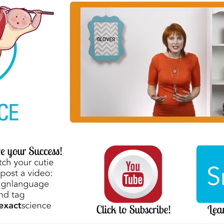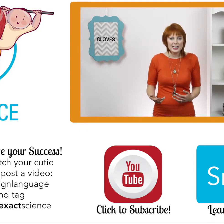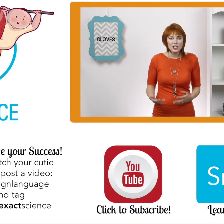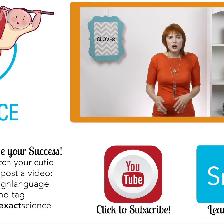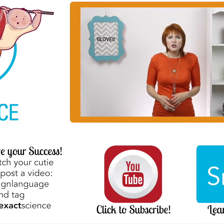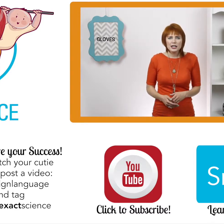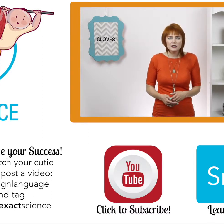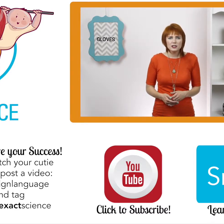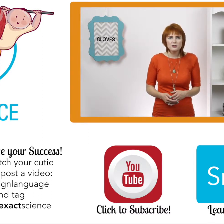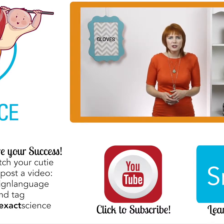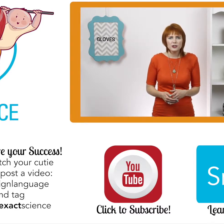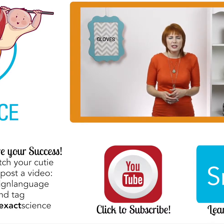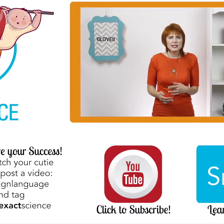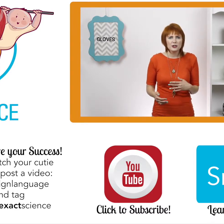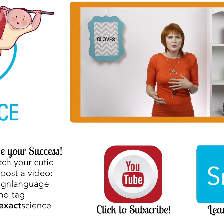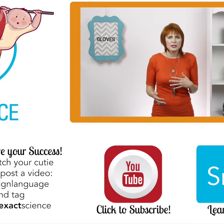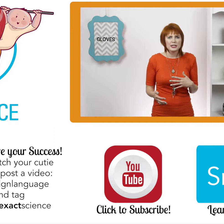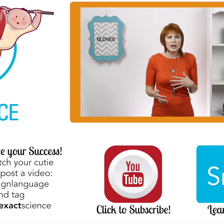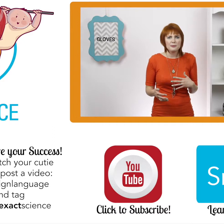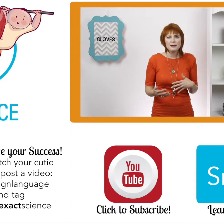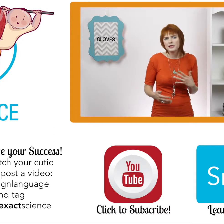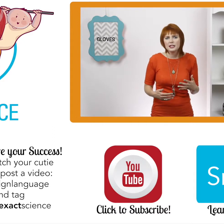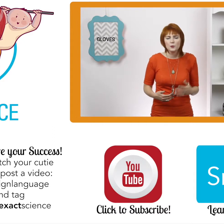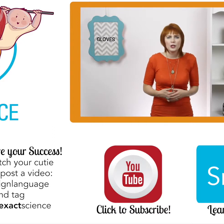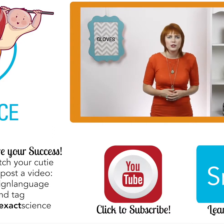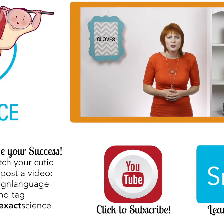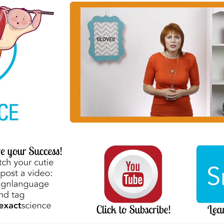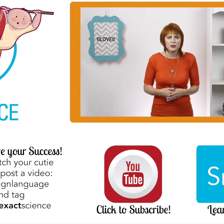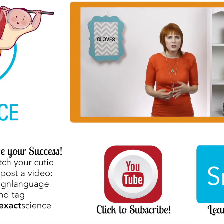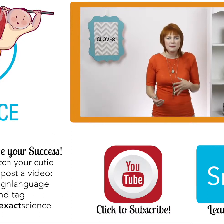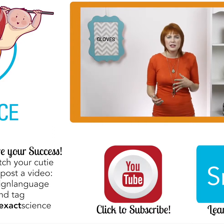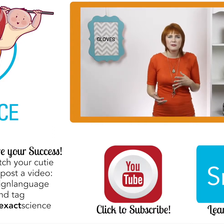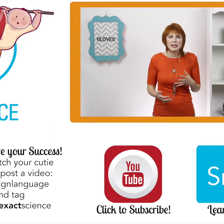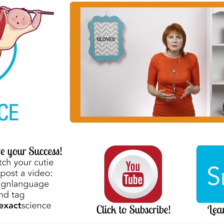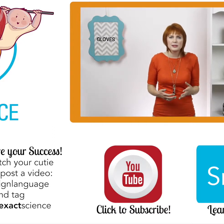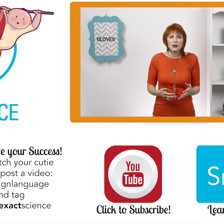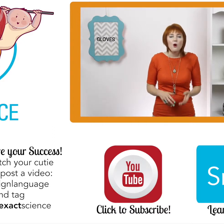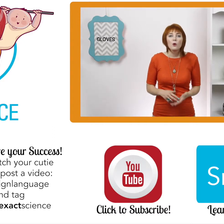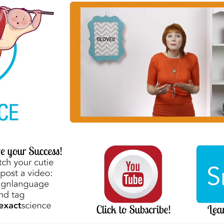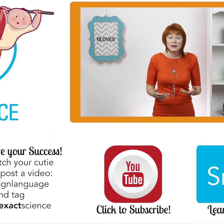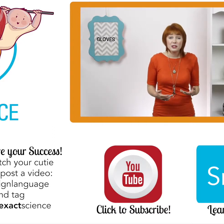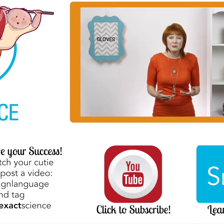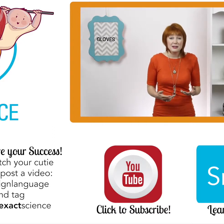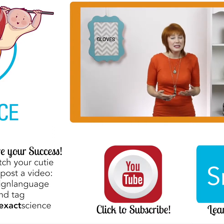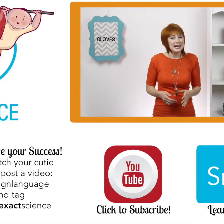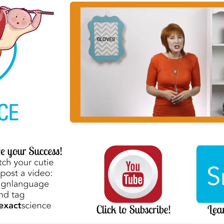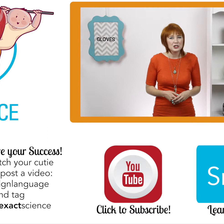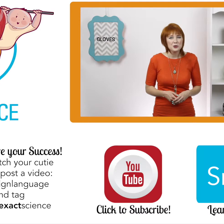signing, try to look for things that are really mimicking what you're doing, something that resembles it. Or maybe your baby is actually doing